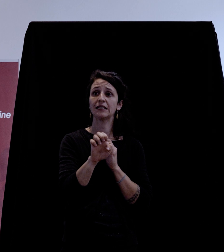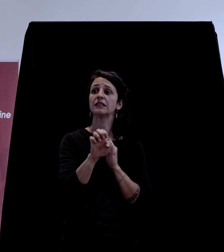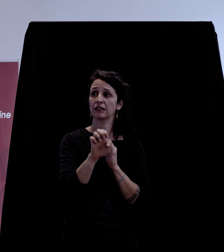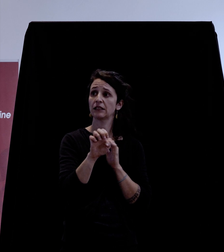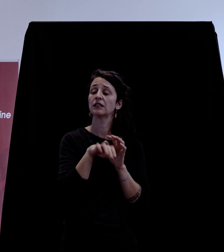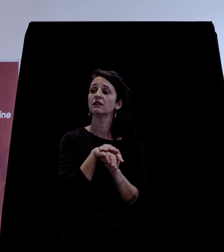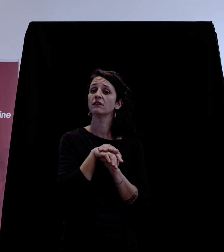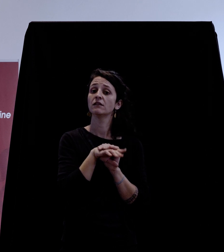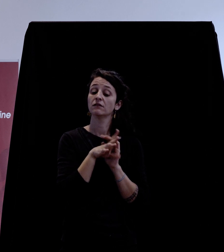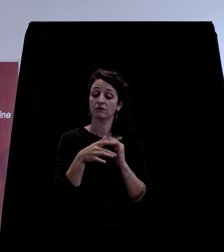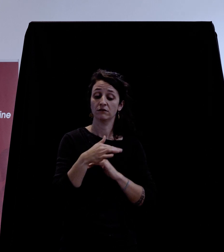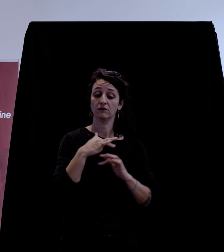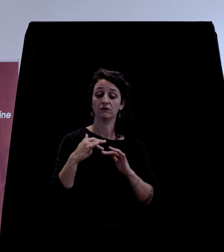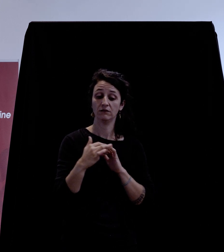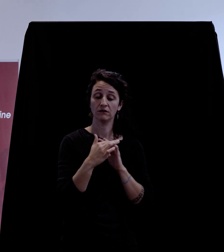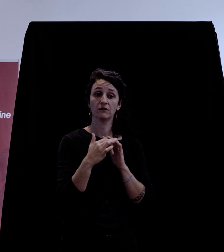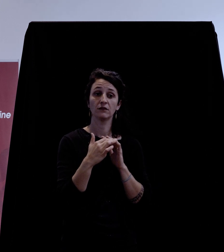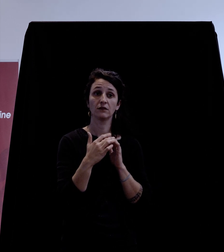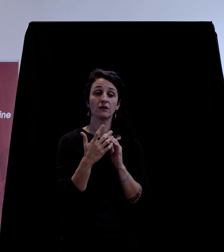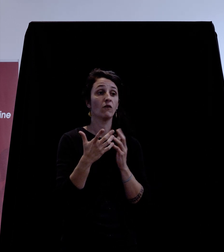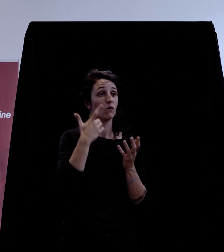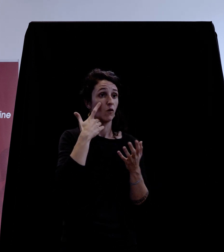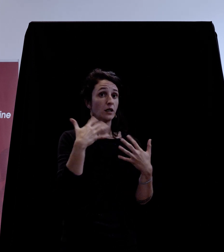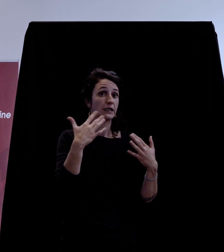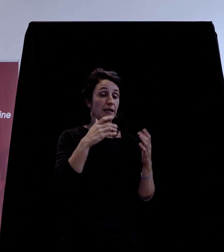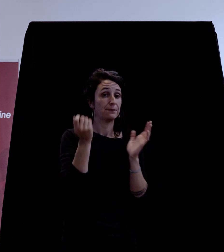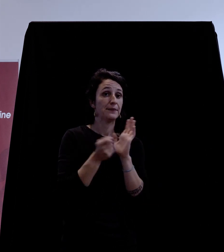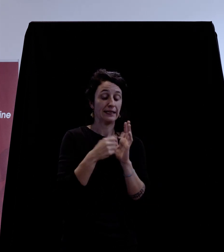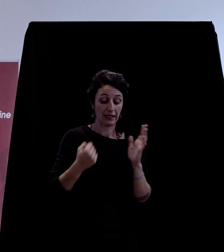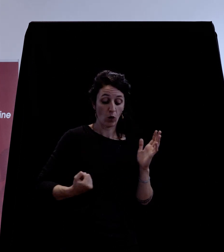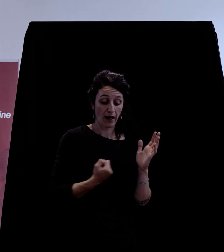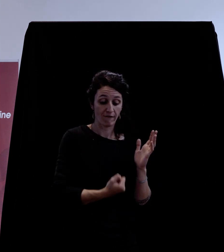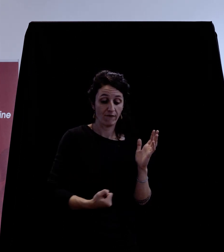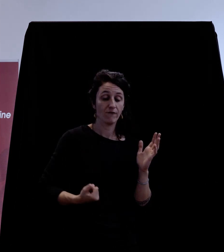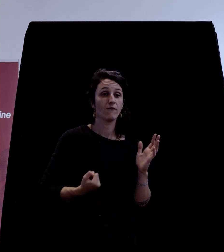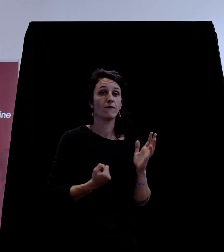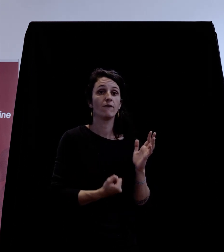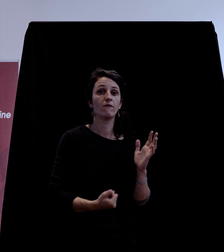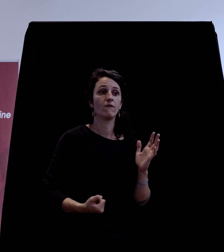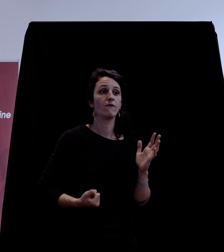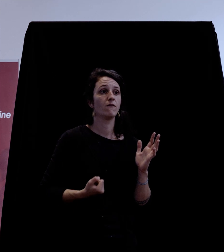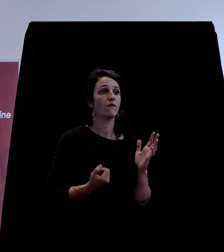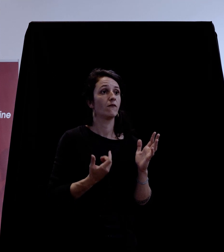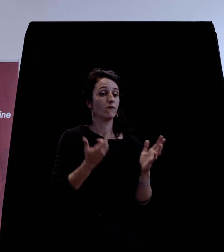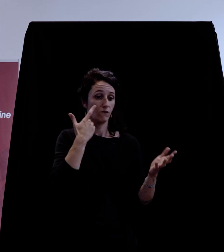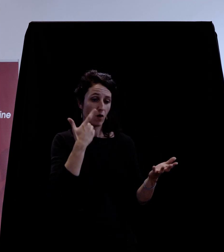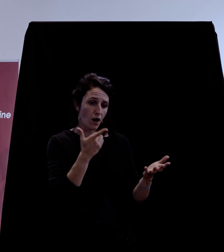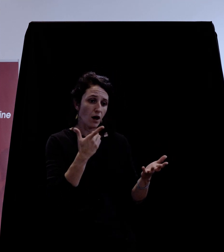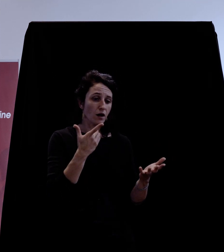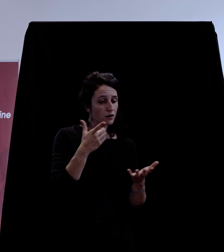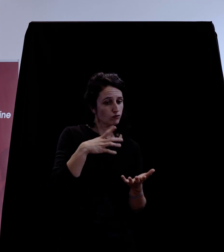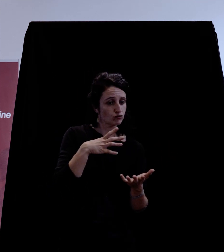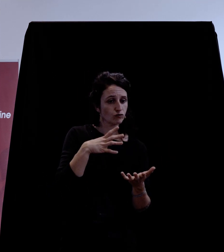ultrasound it coming out of the nose that they do not have choanal-atresia. But if they have choanal-atresia, it won't show because it's